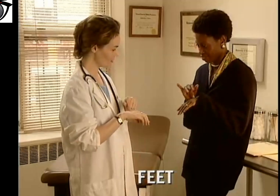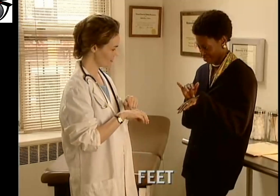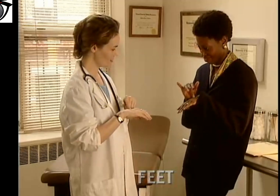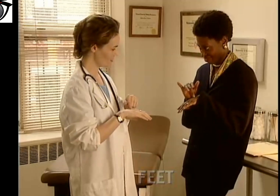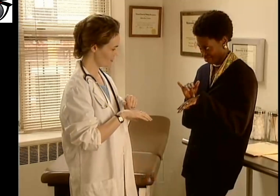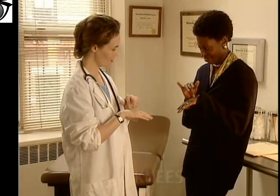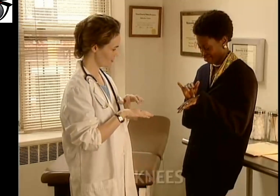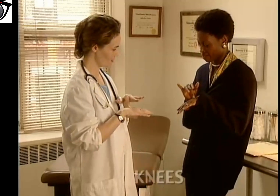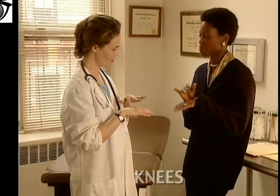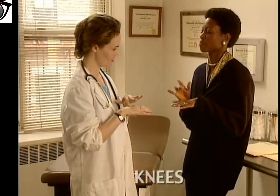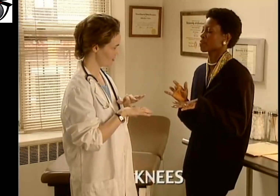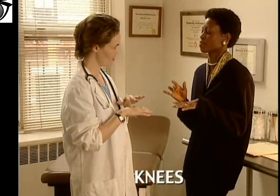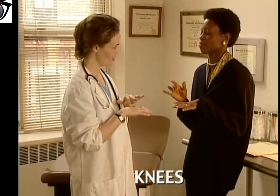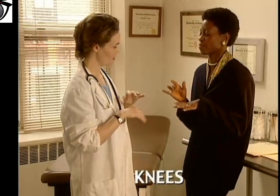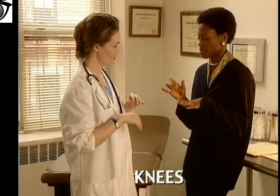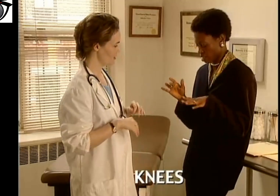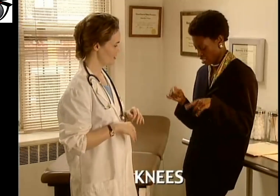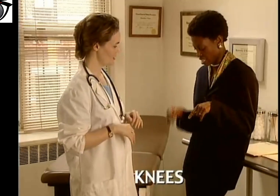Feet.